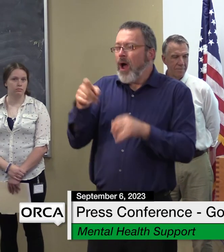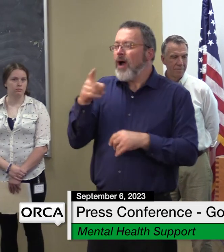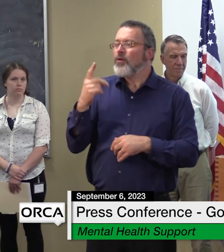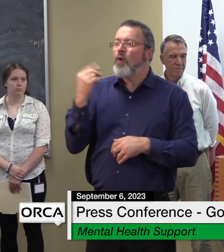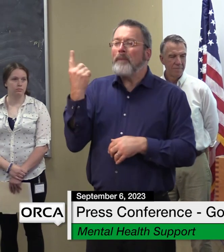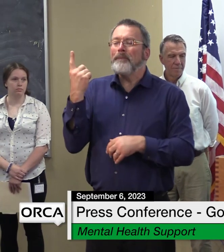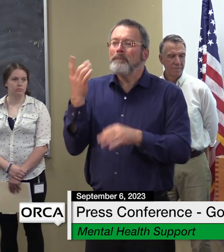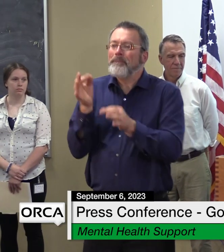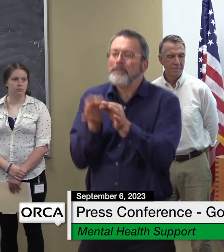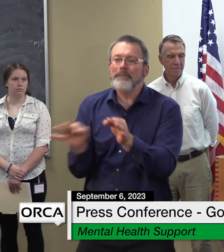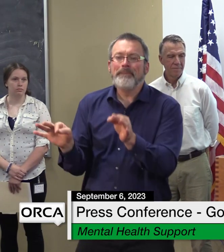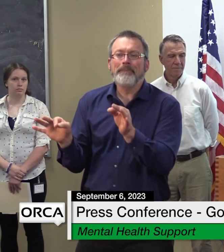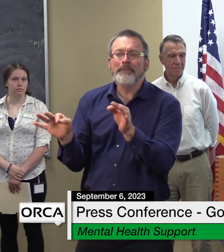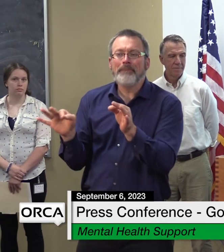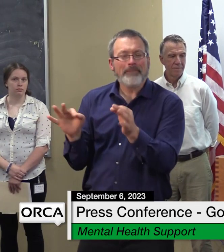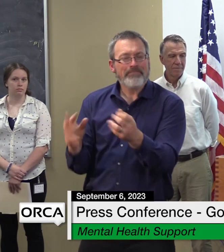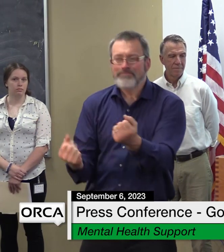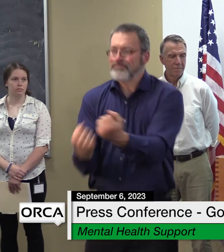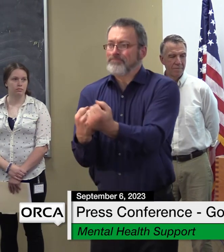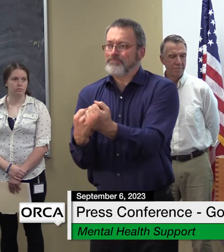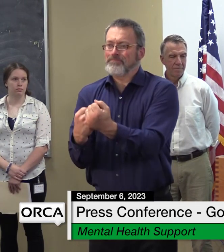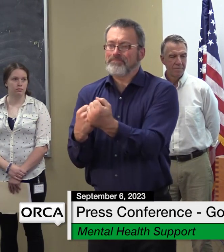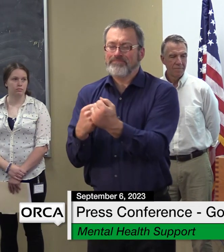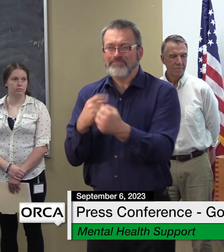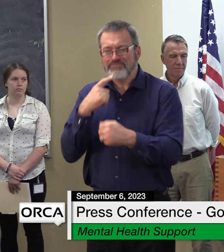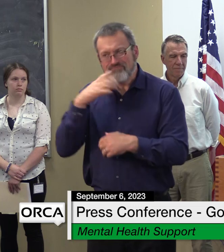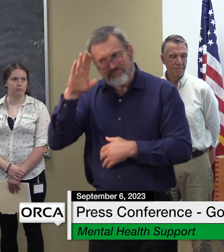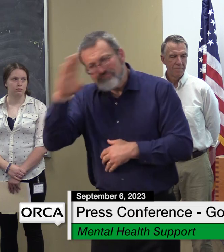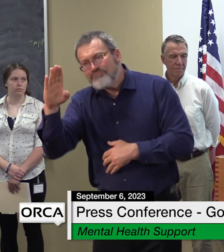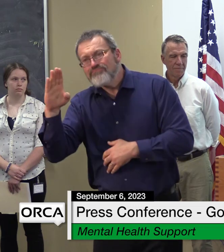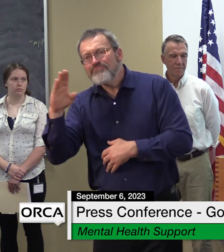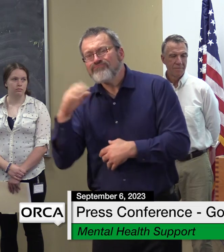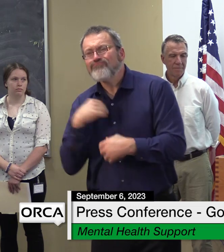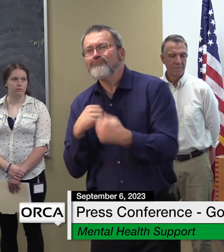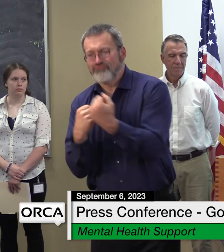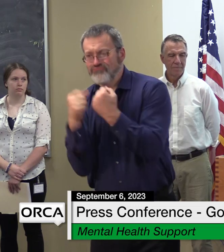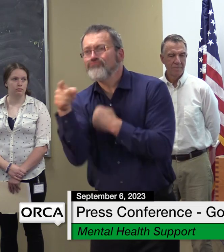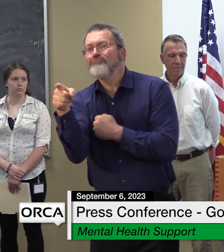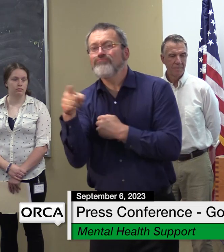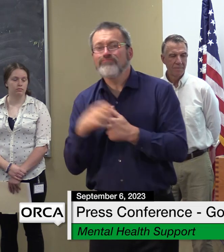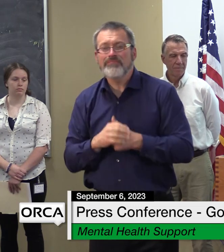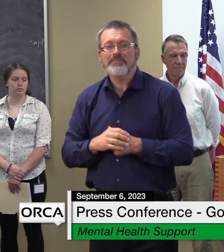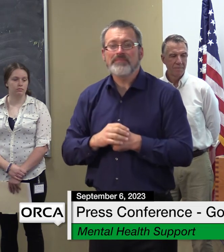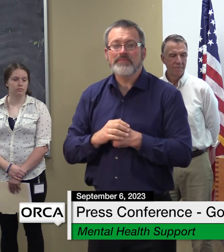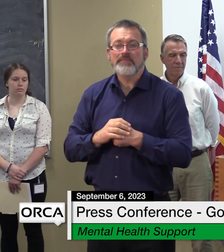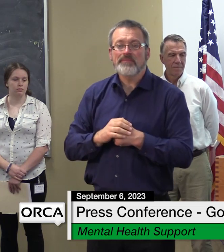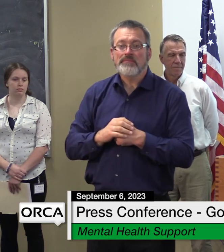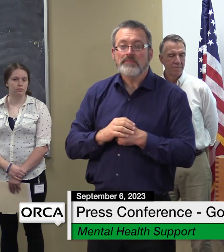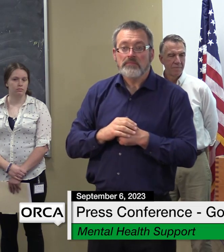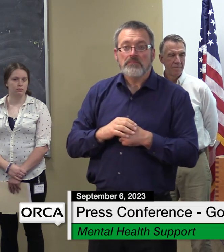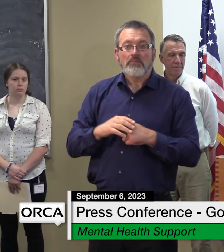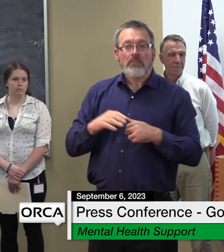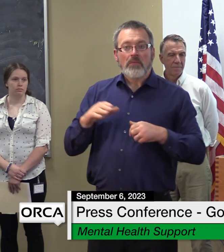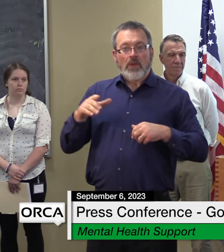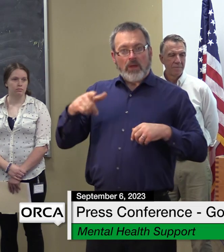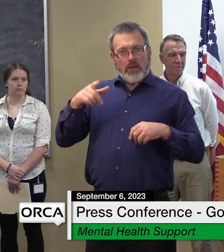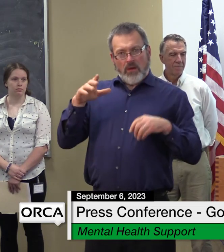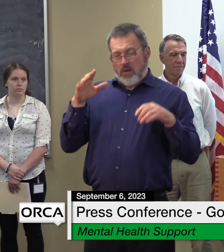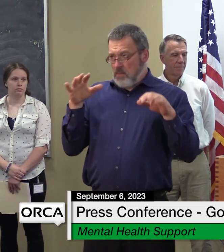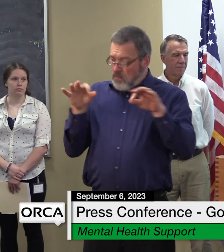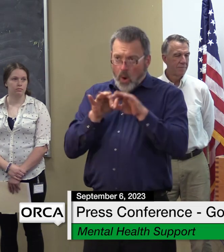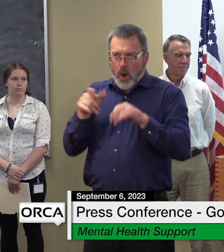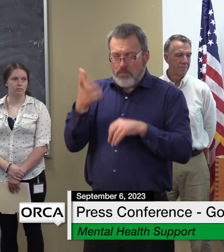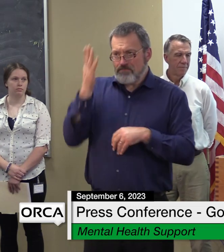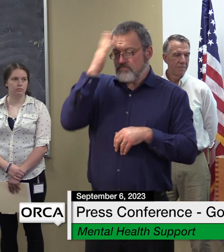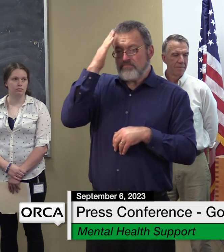ourselves. As we enter into September, which is Suicide Prevention Awareness Month, it's important to recognize